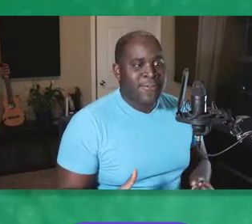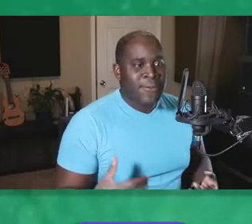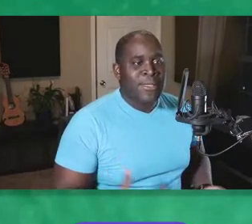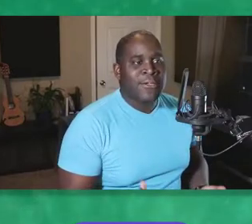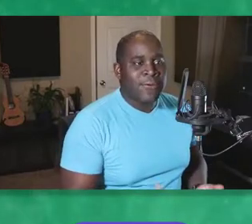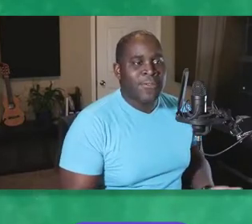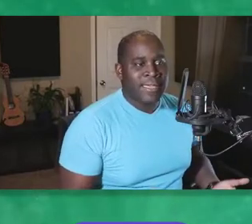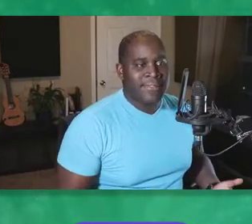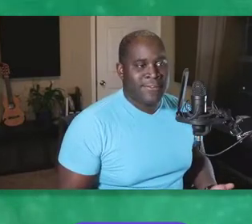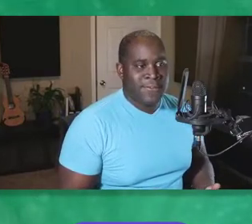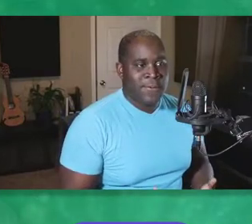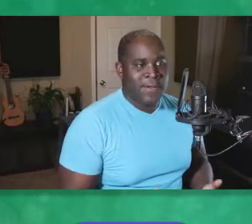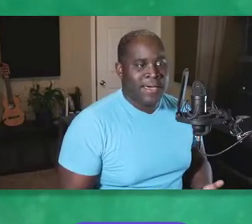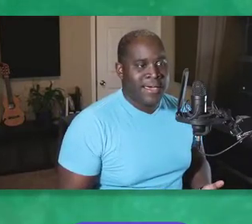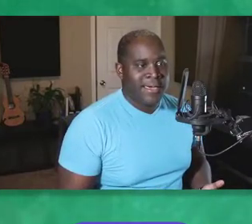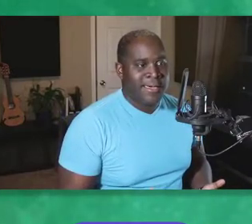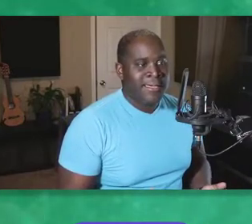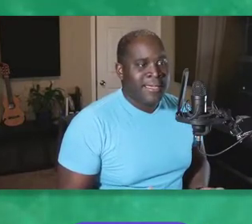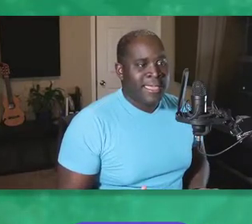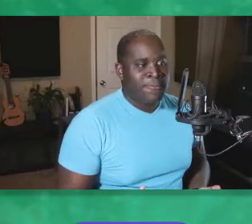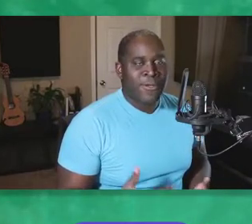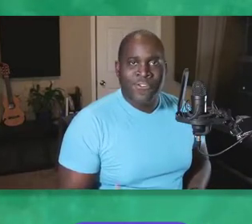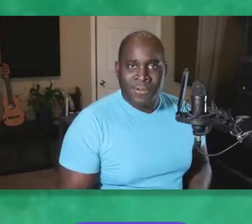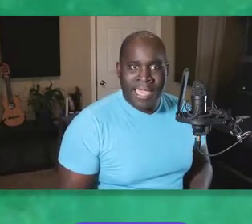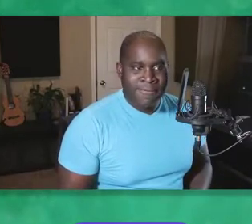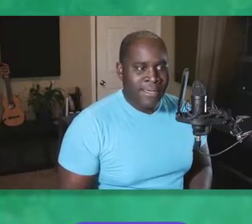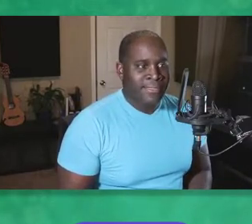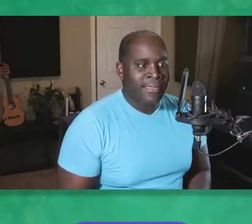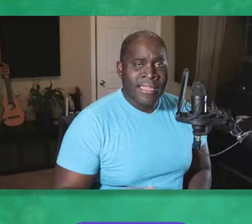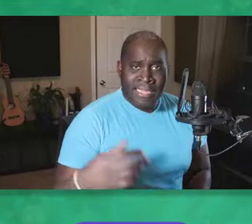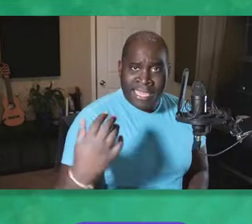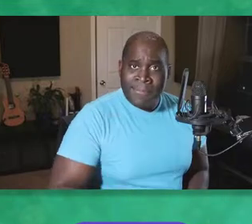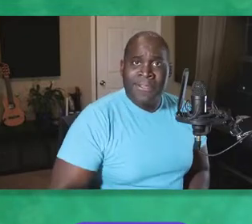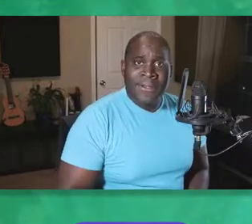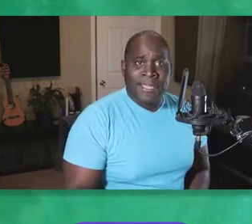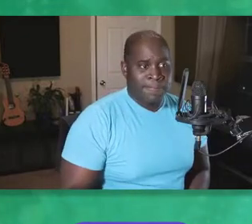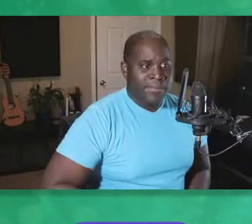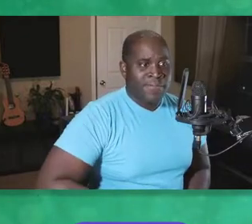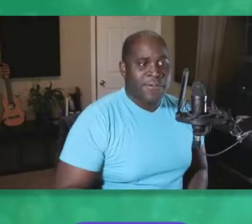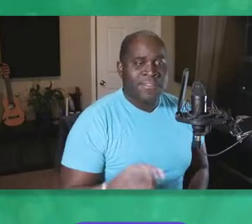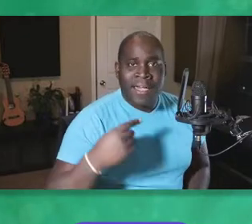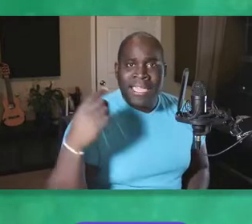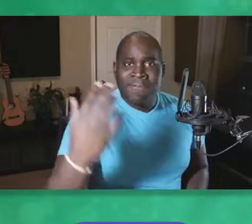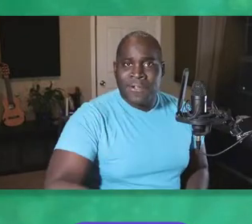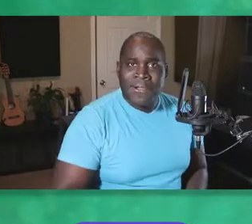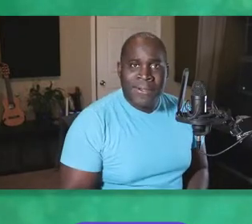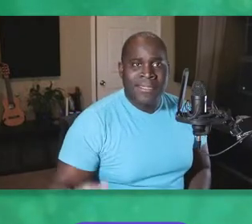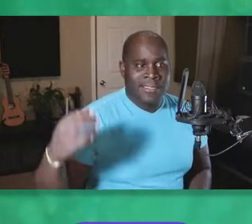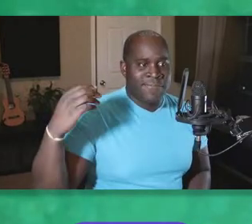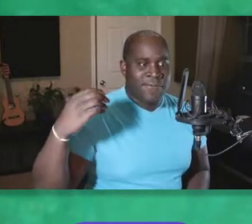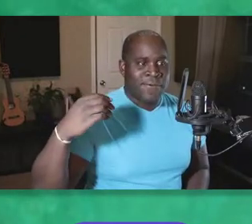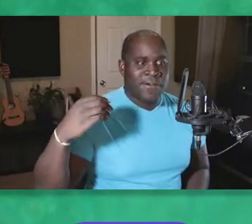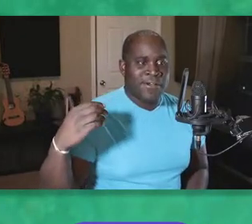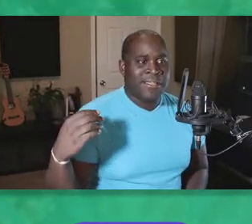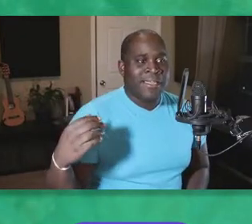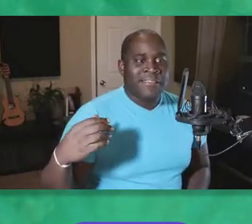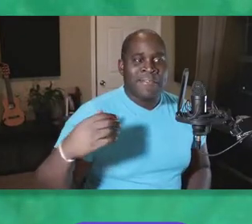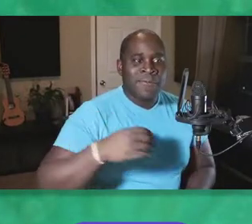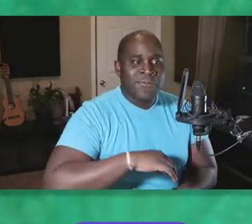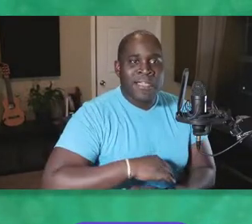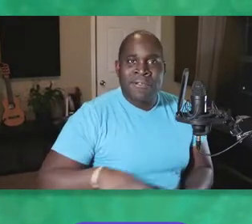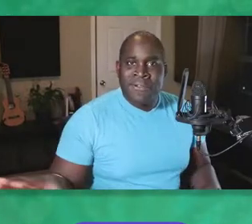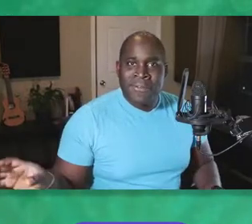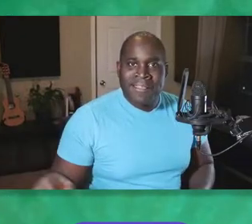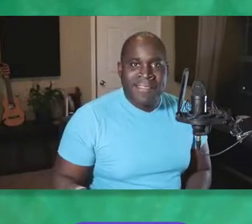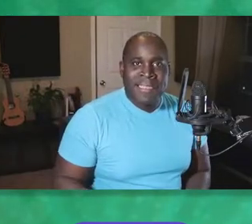it's just a really cool thing to enrich your life with. Keep learning. If you're a talkie, if you're a coda, if you're